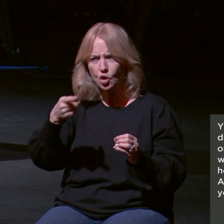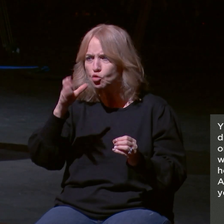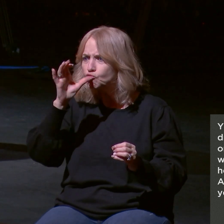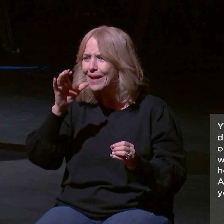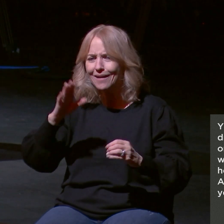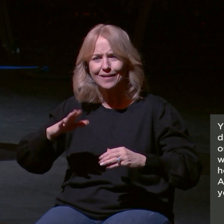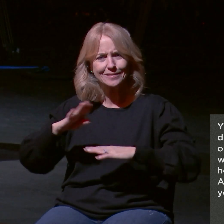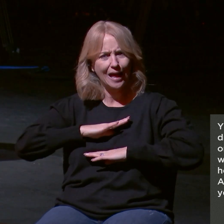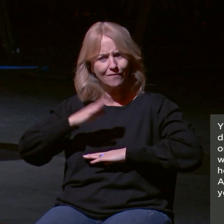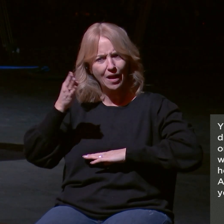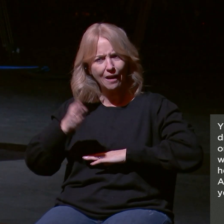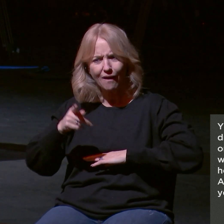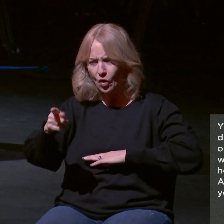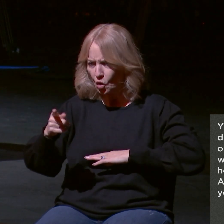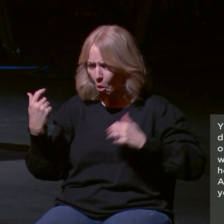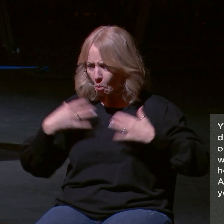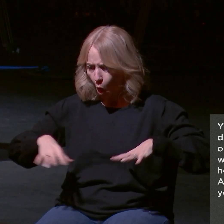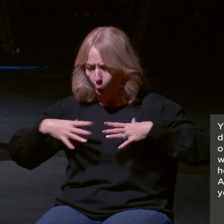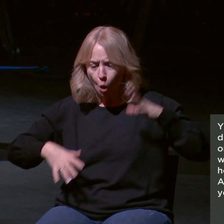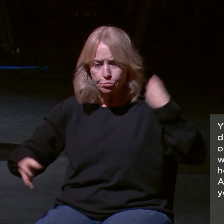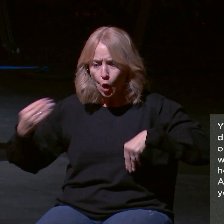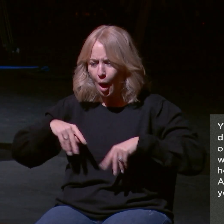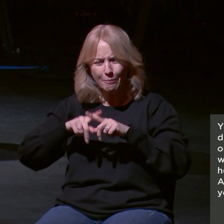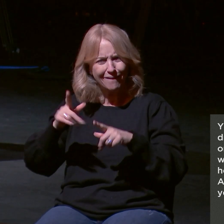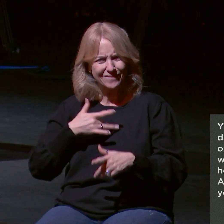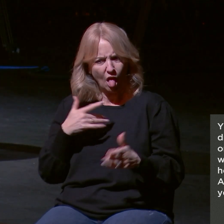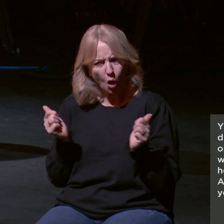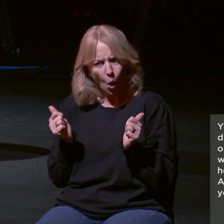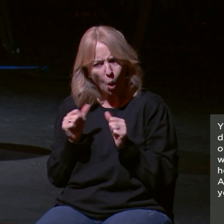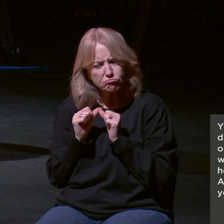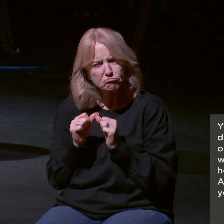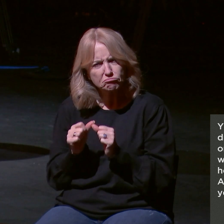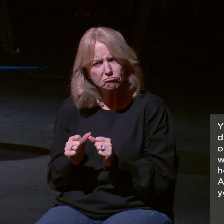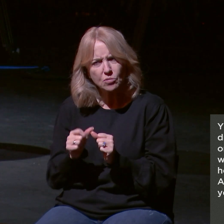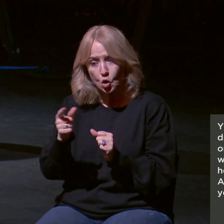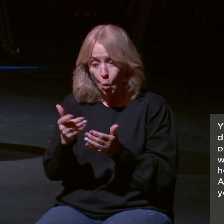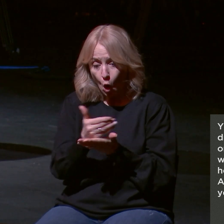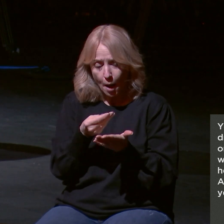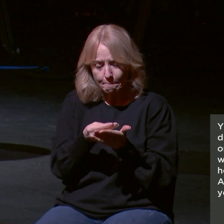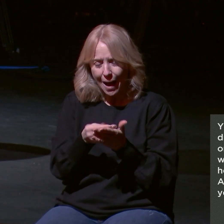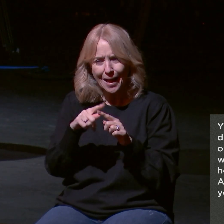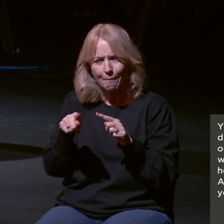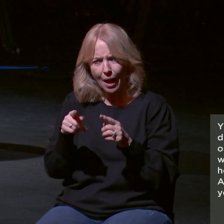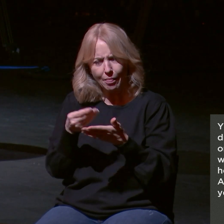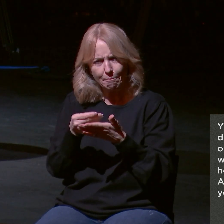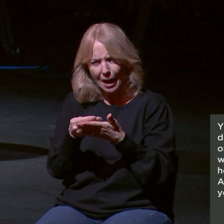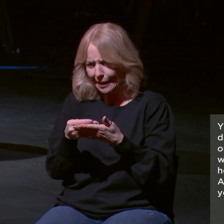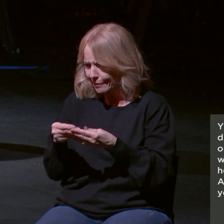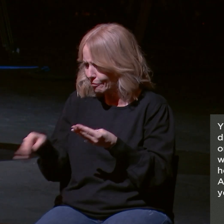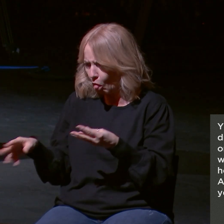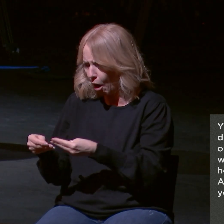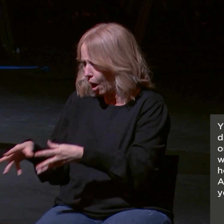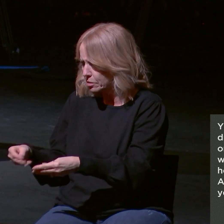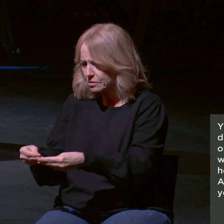earn wages only to put them in a purse with holes in it. And this is what the Lord Almighty says. Give careful thought to your